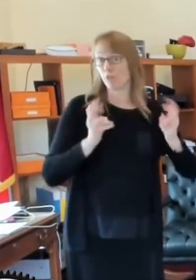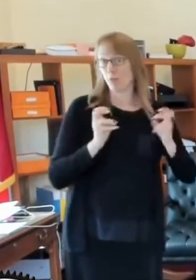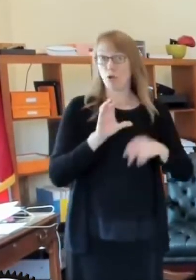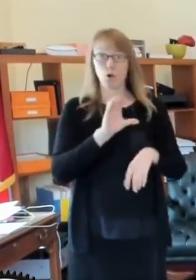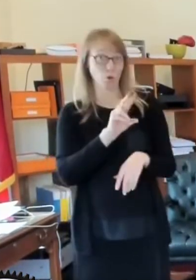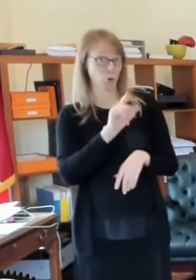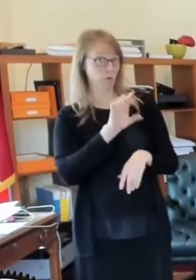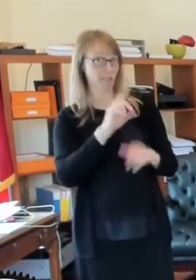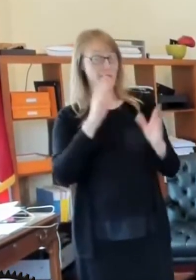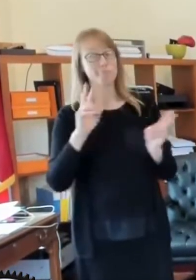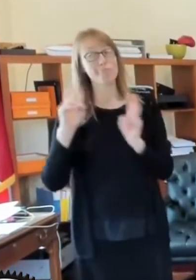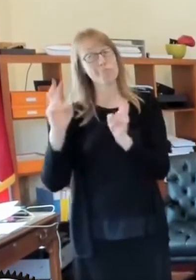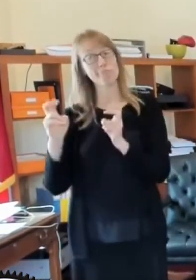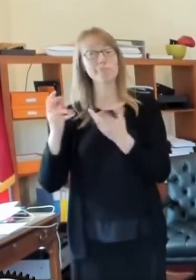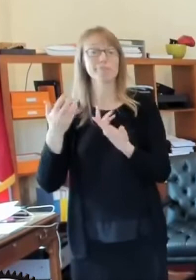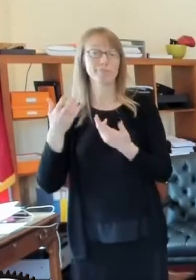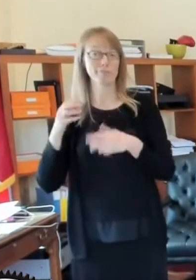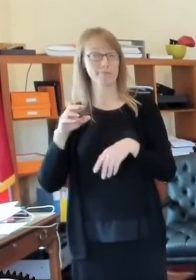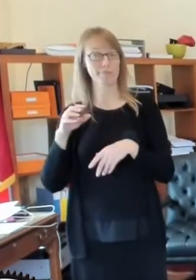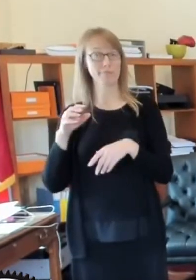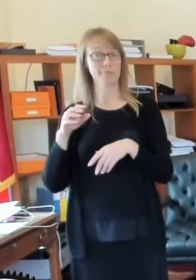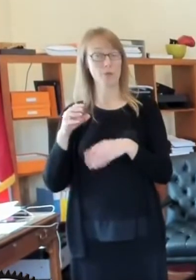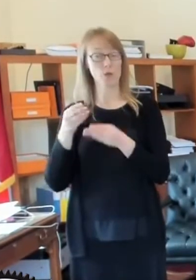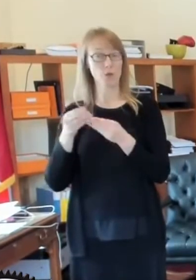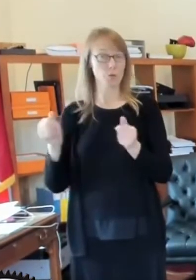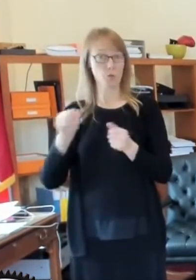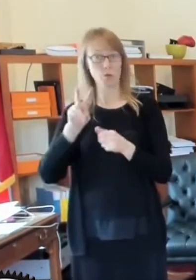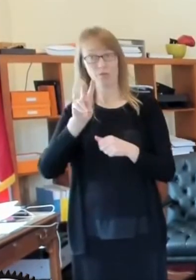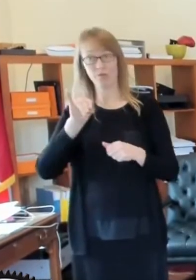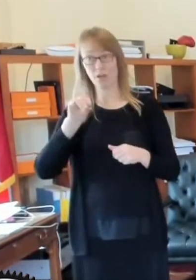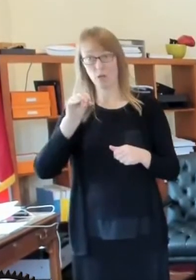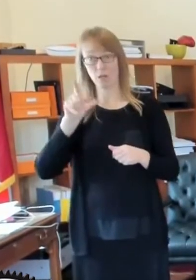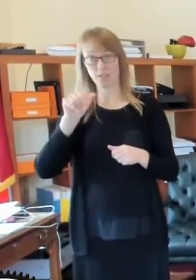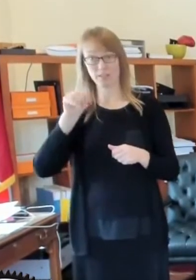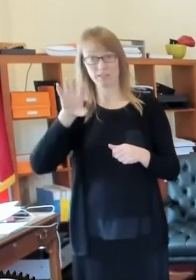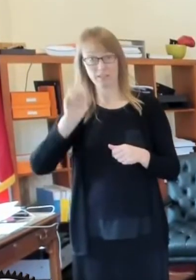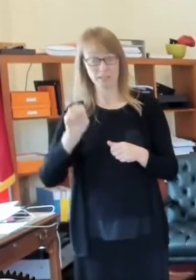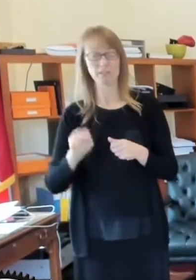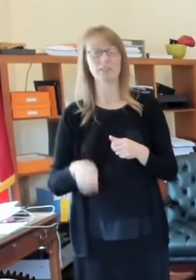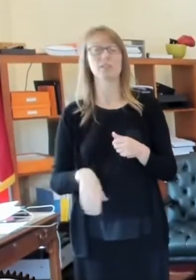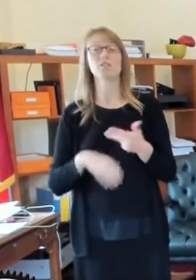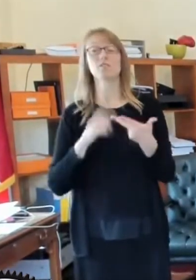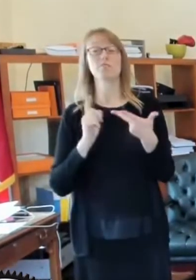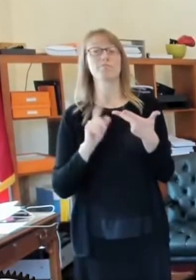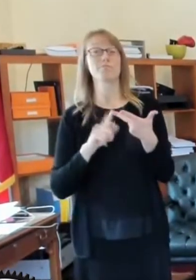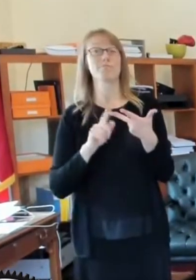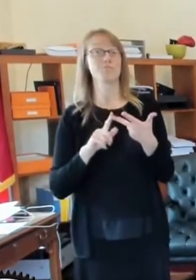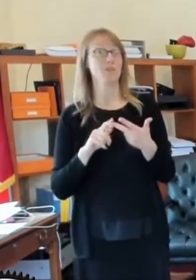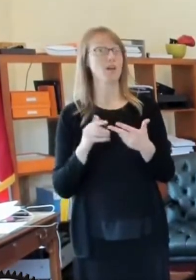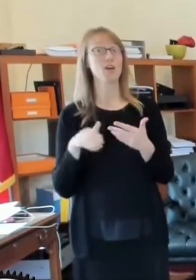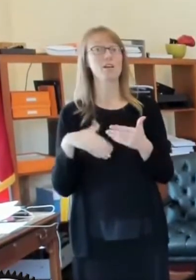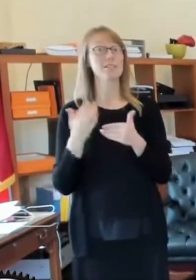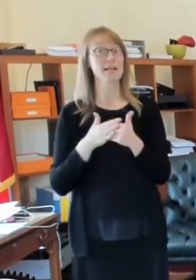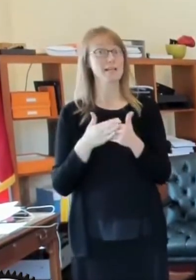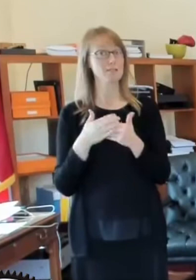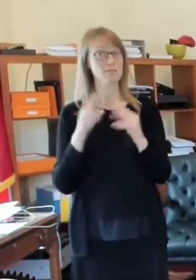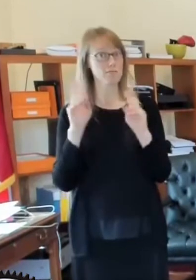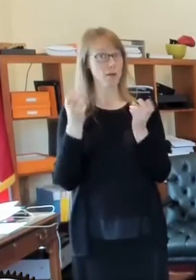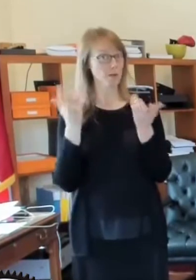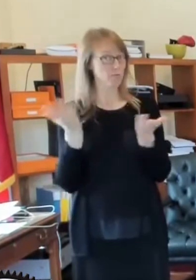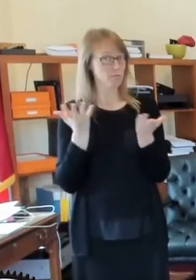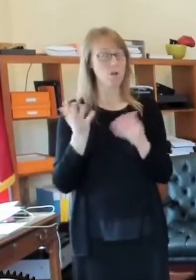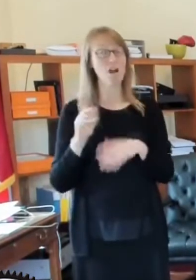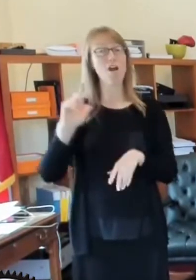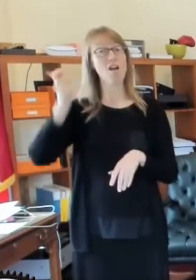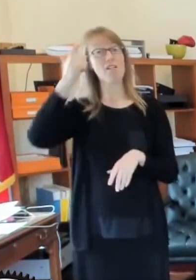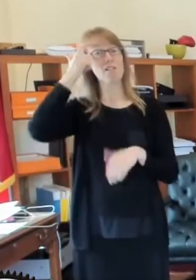The next thing I want to mention is the governor just about, here it is, just about an hour or so